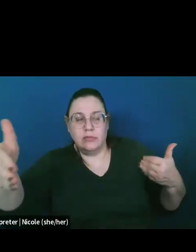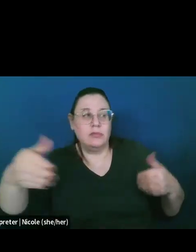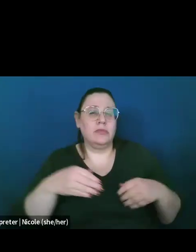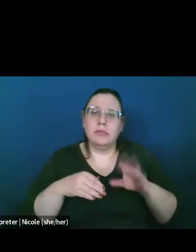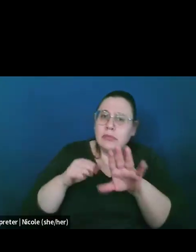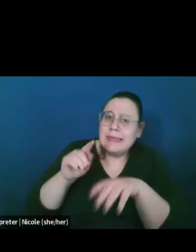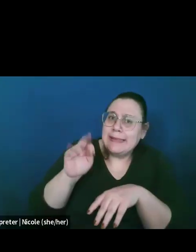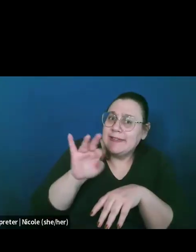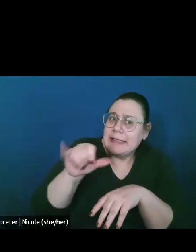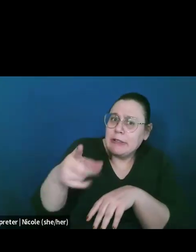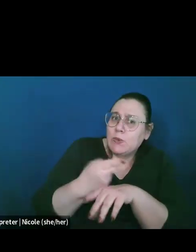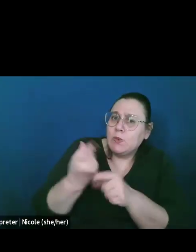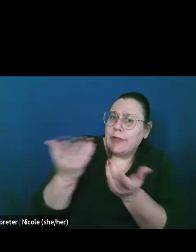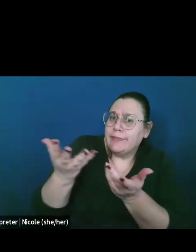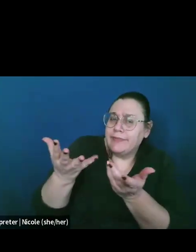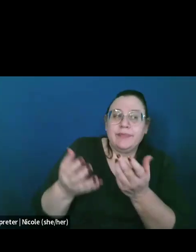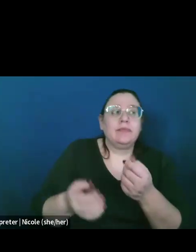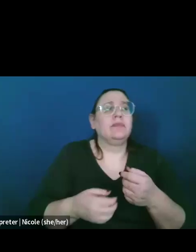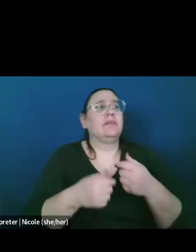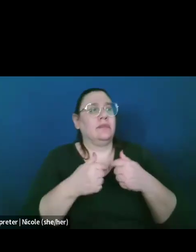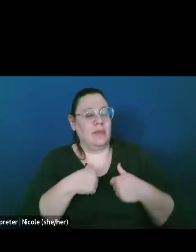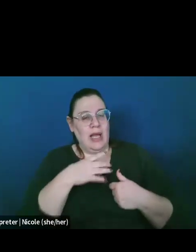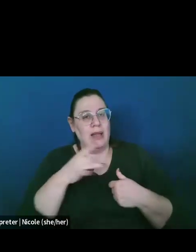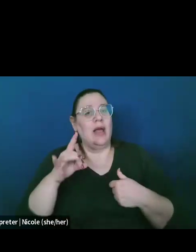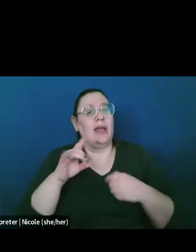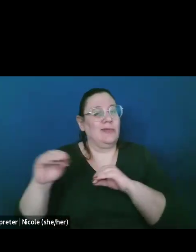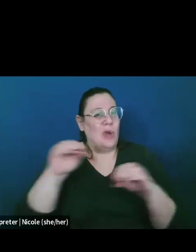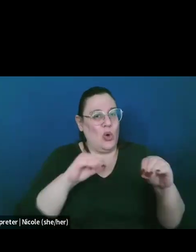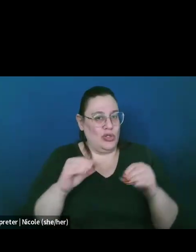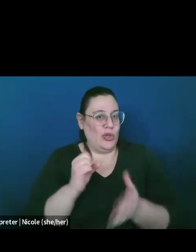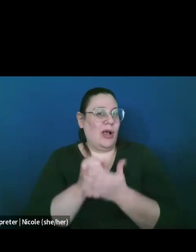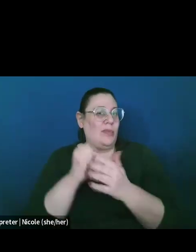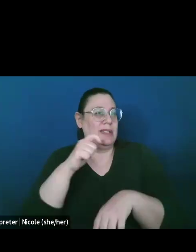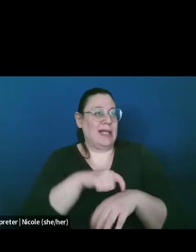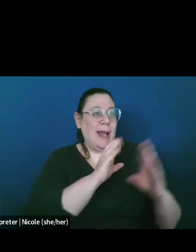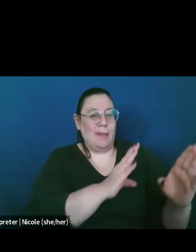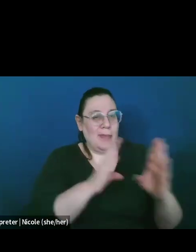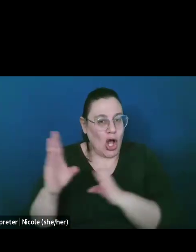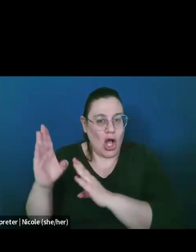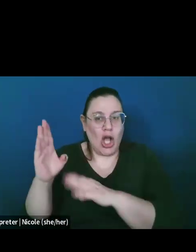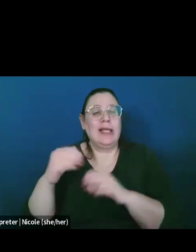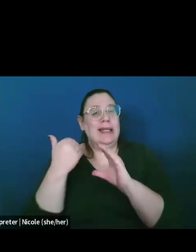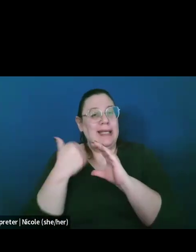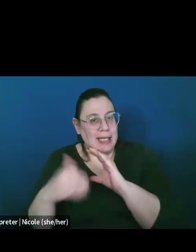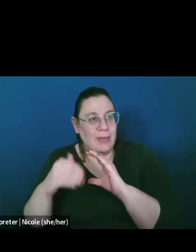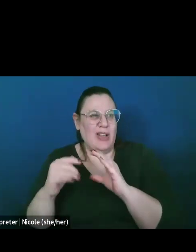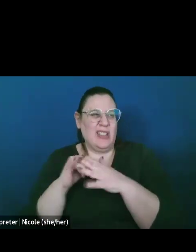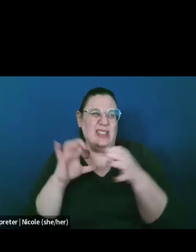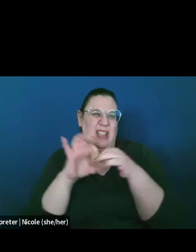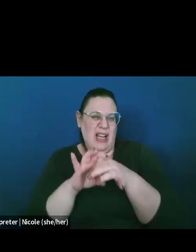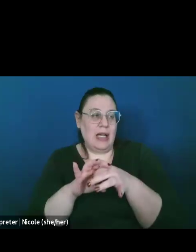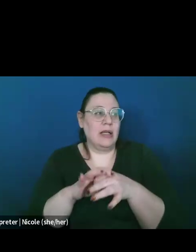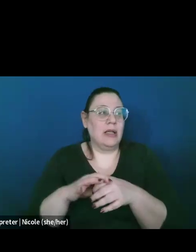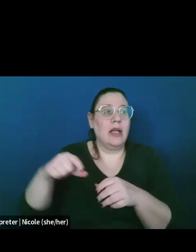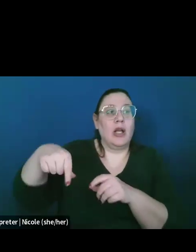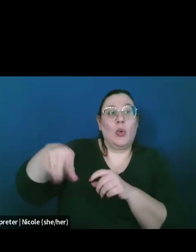what do you use? So I really like Motion to help with time blocking and emails. It's connected there. And then QuickBooks